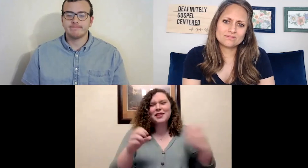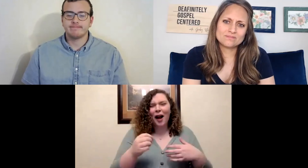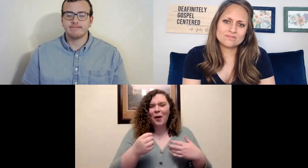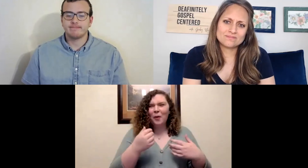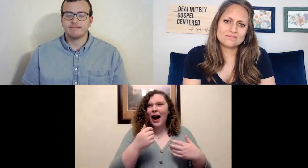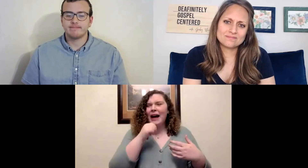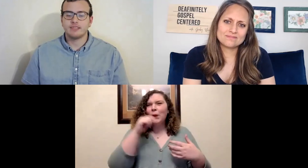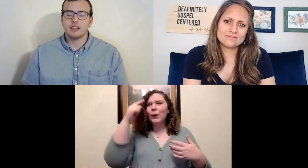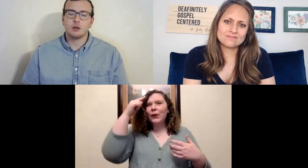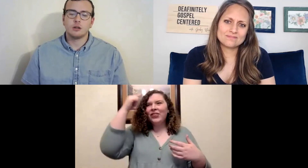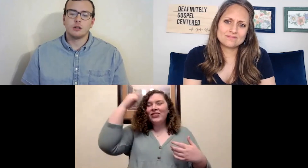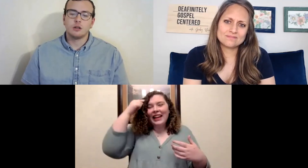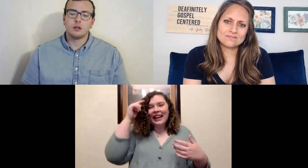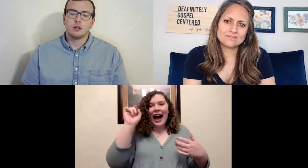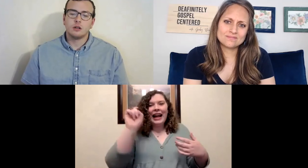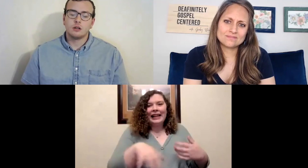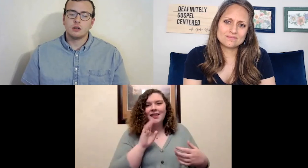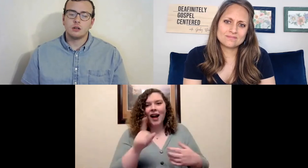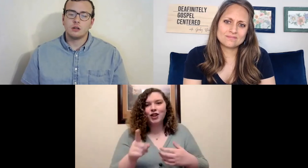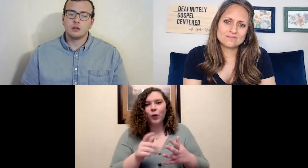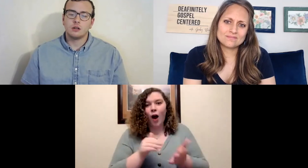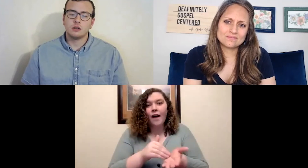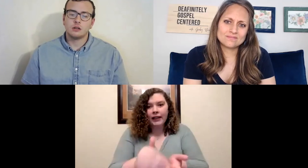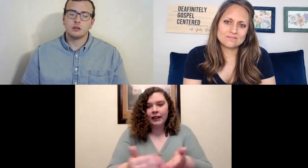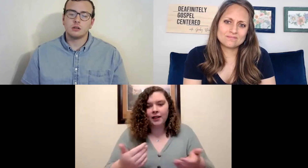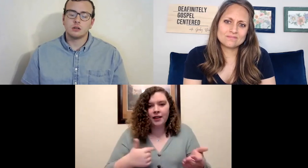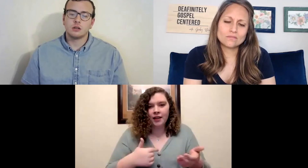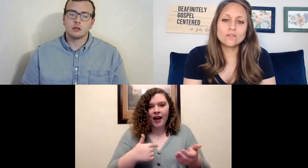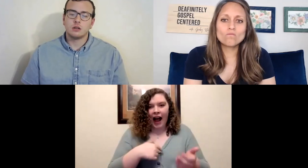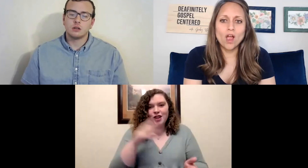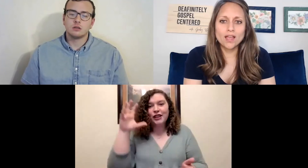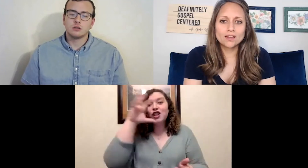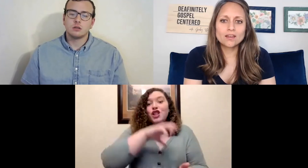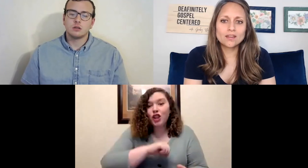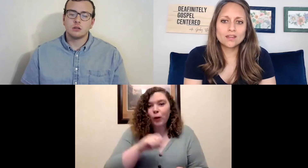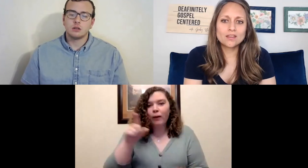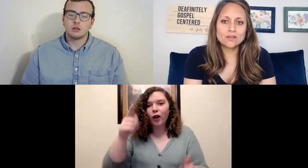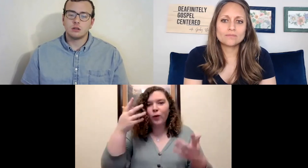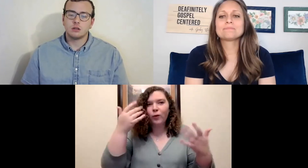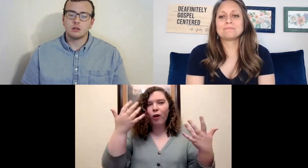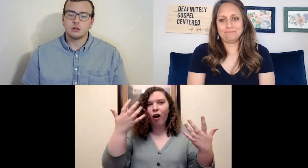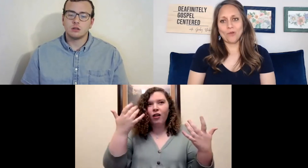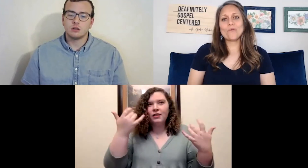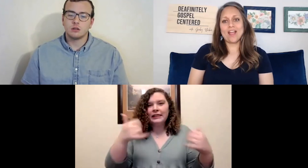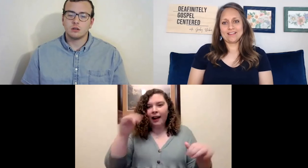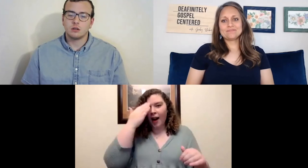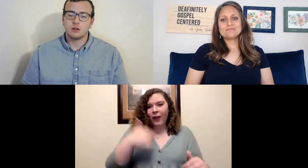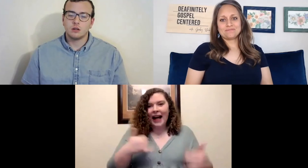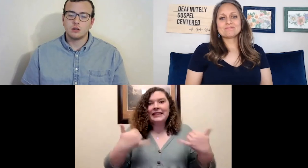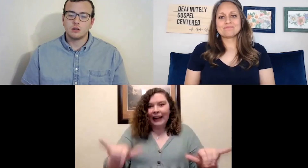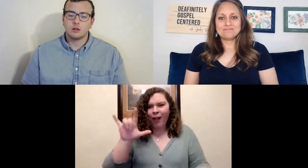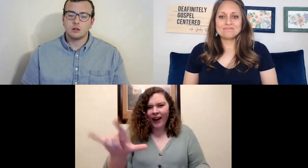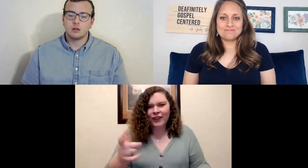more like, I love this person. I still love them. Even if I haven't talked to them often, it just doesn't occur to me. I just